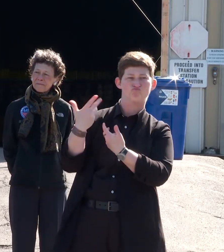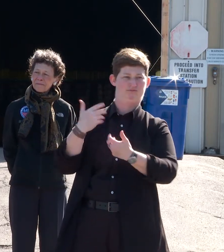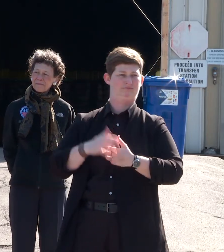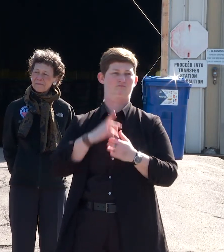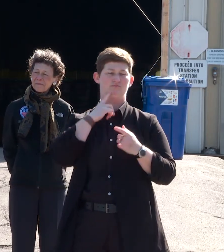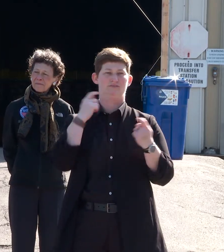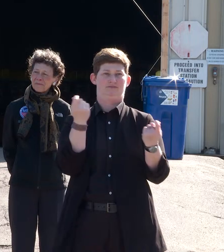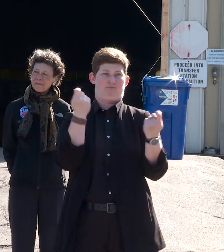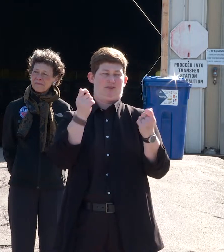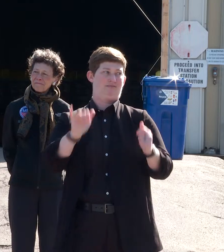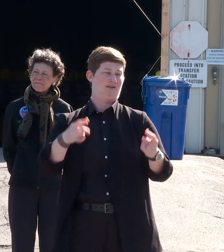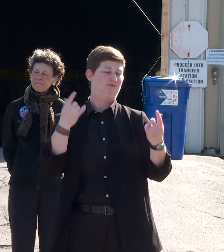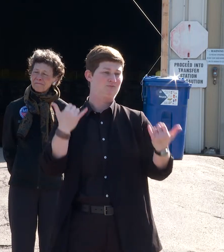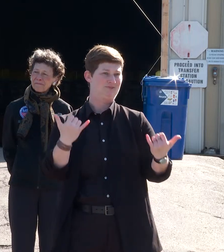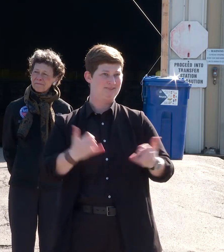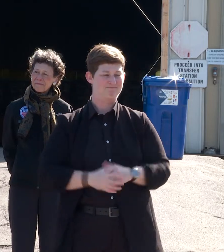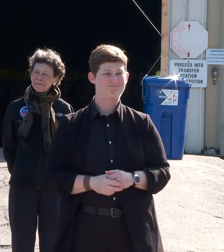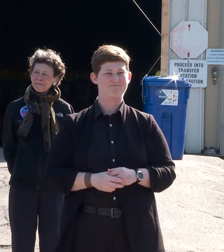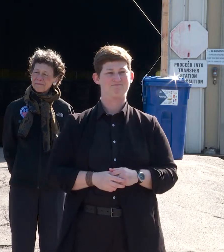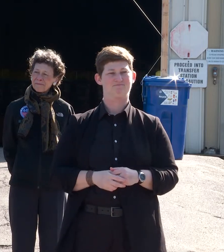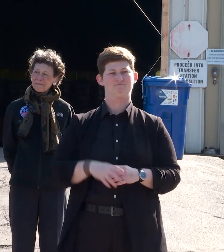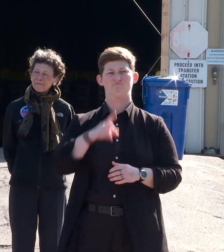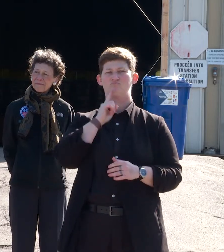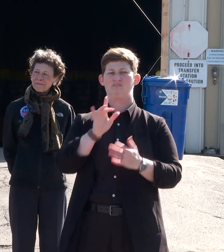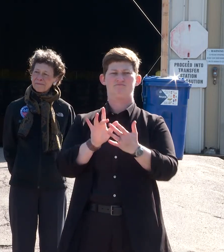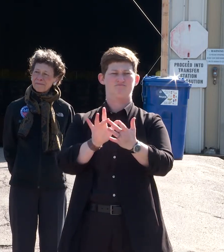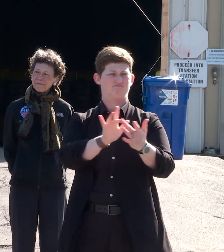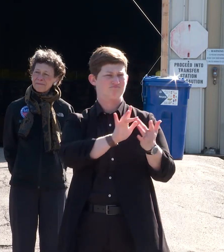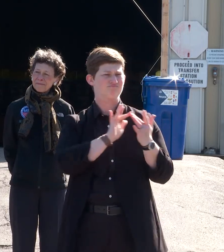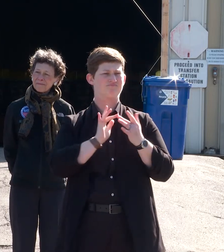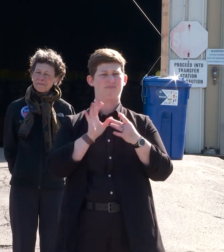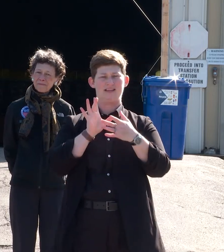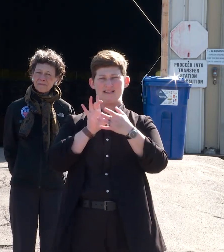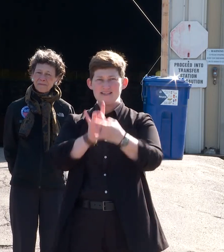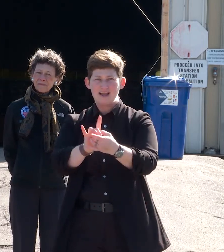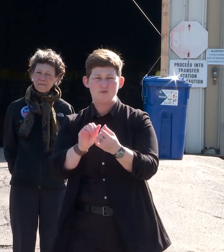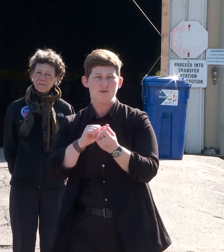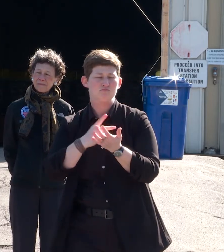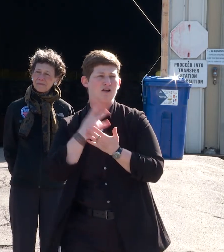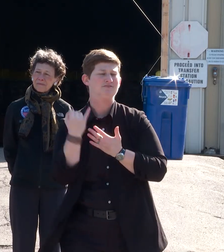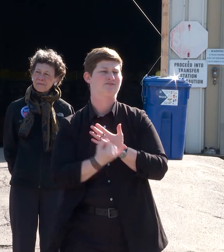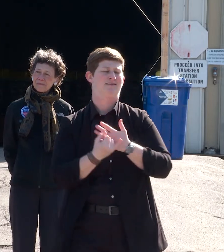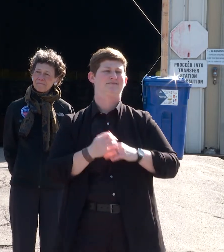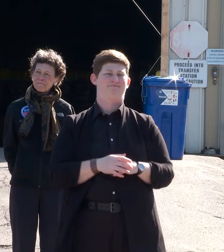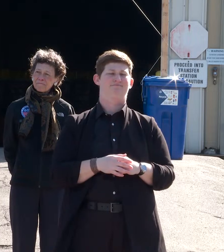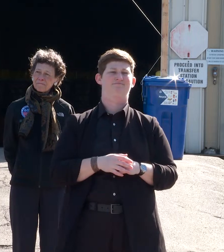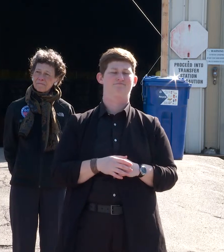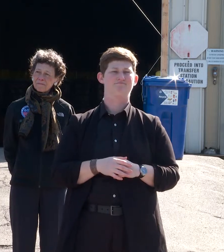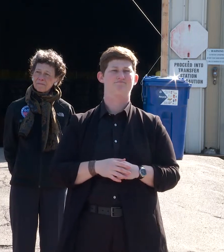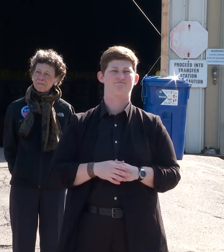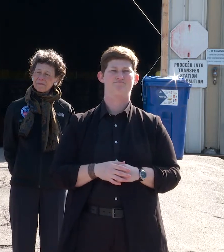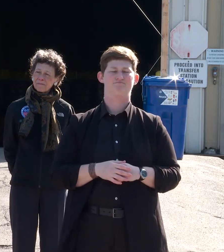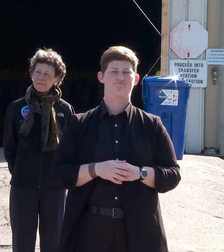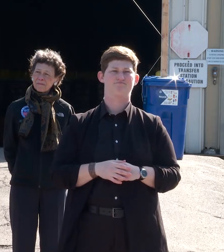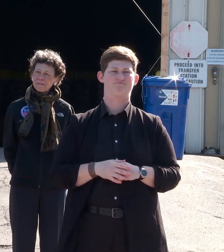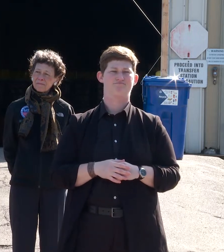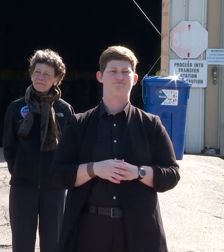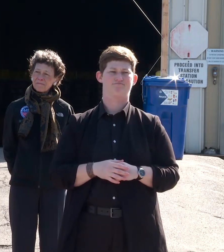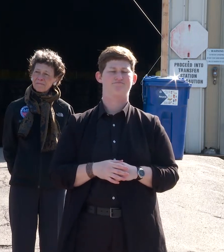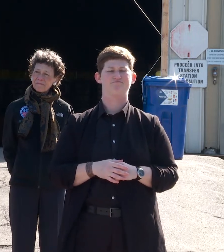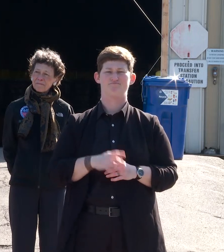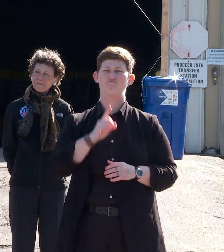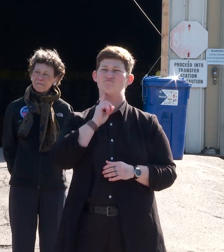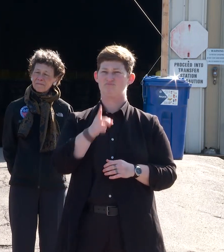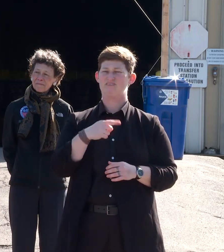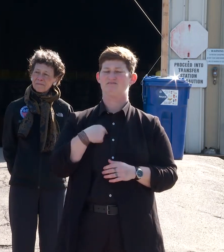today. And of course, they're going to stay connected to the project as it moves forward. I really, it's just been a joy to work